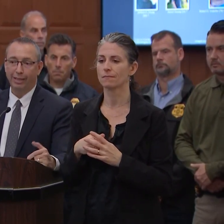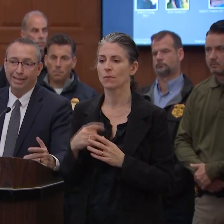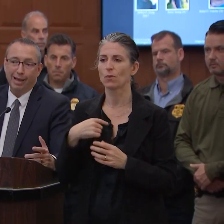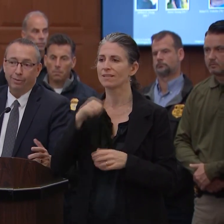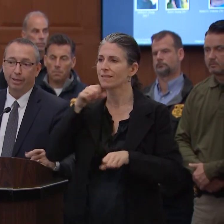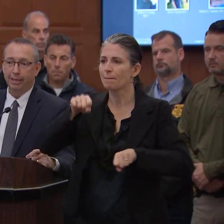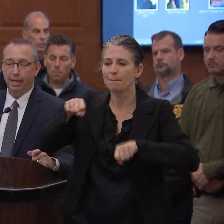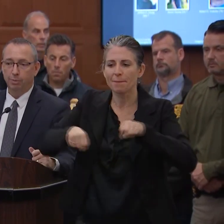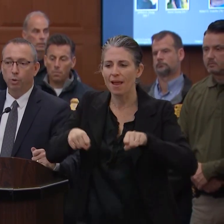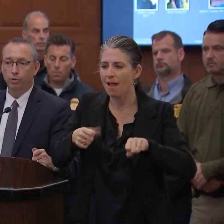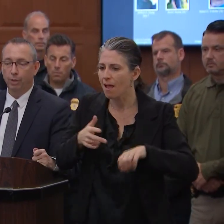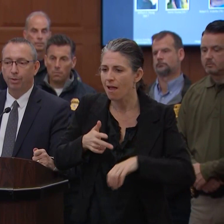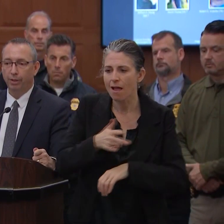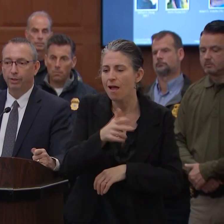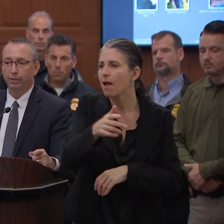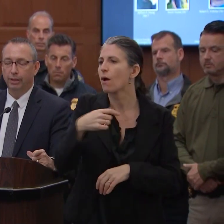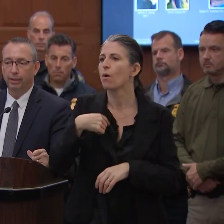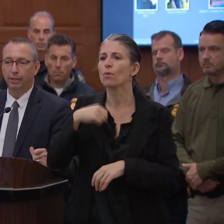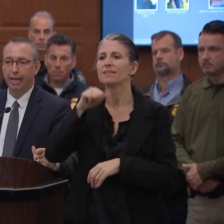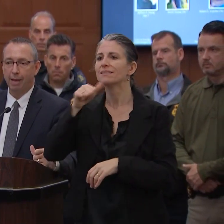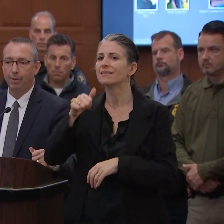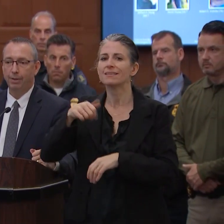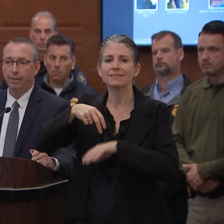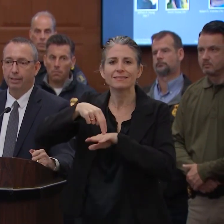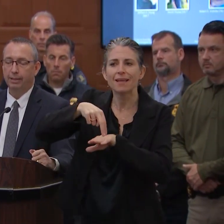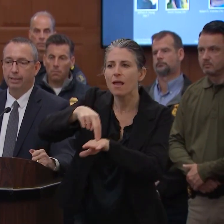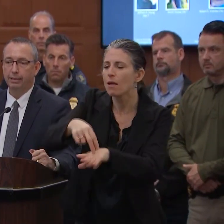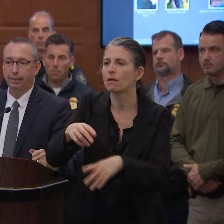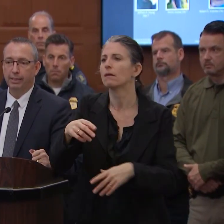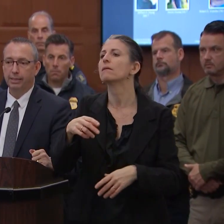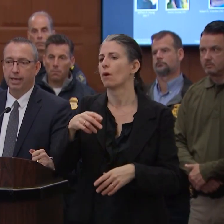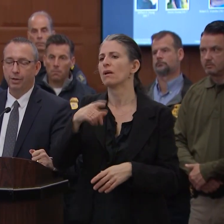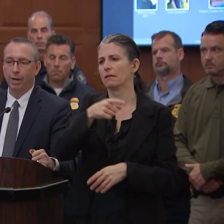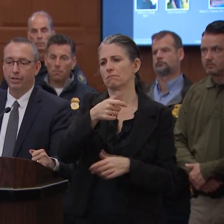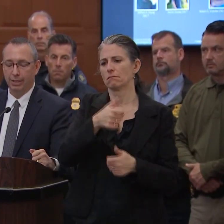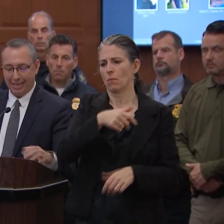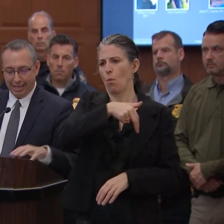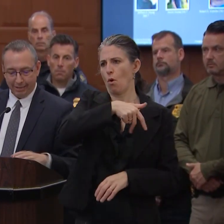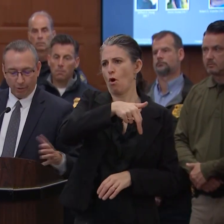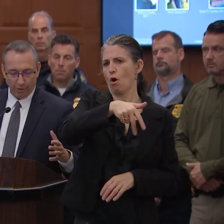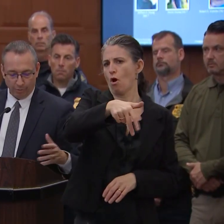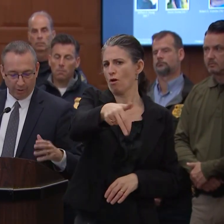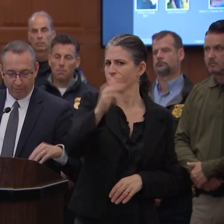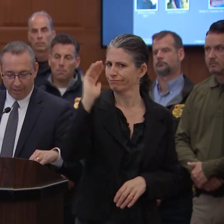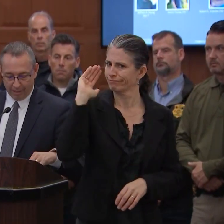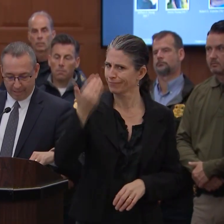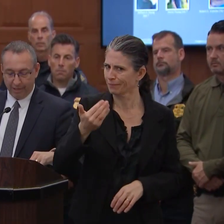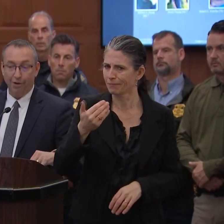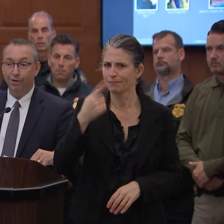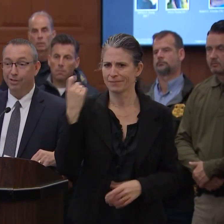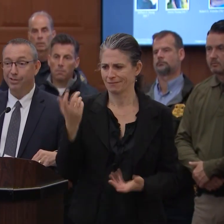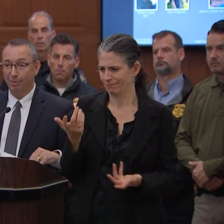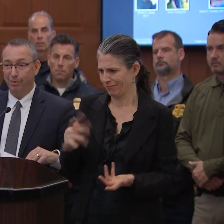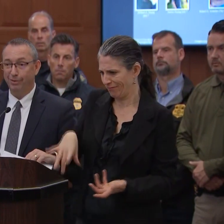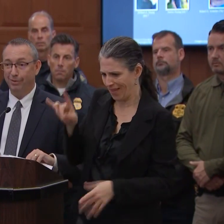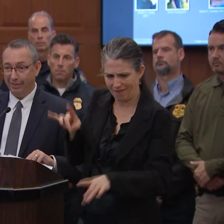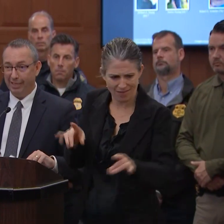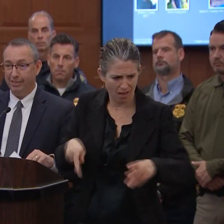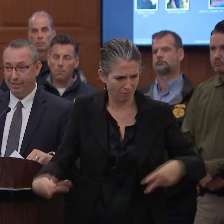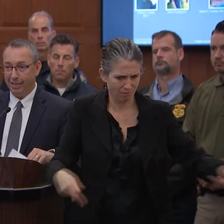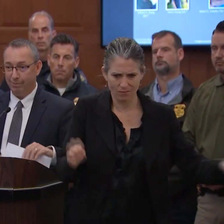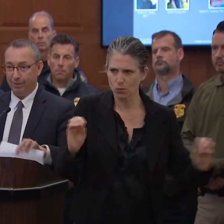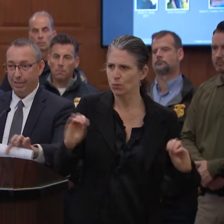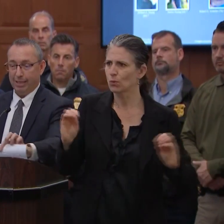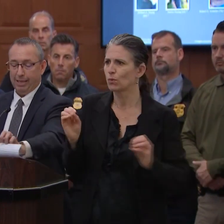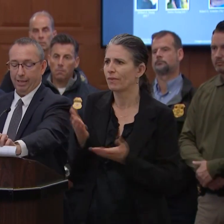but walking down. I suppose something could happen to lead us in that direction. So there's whatever that is, 800 and something